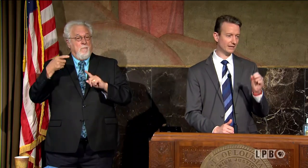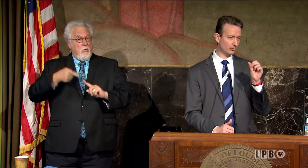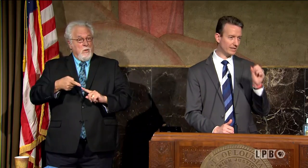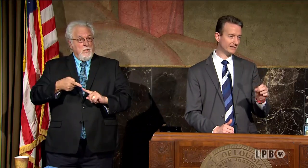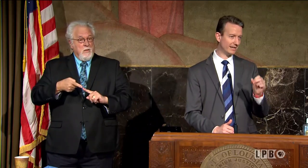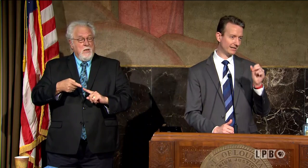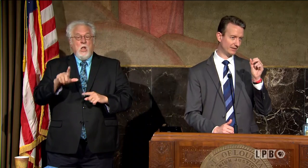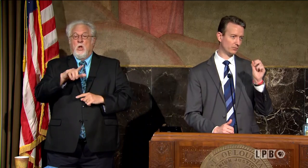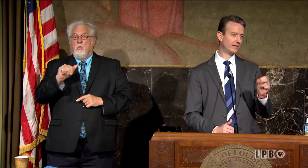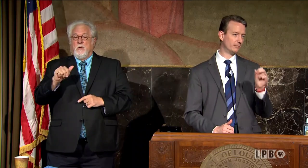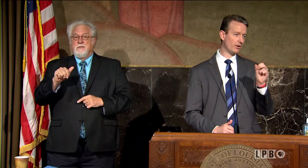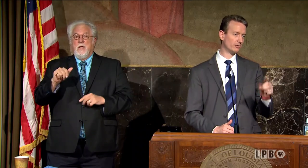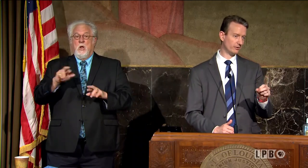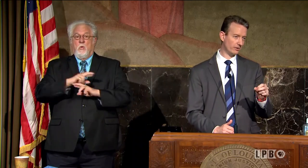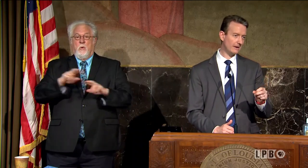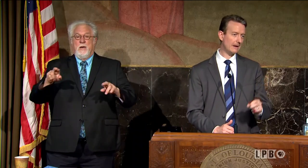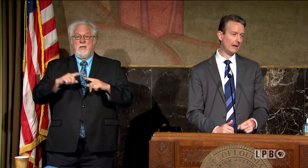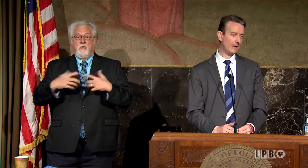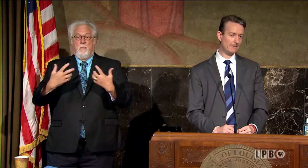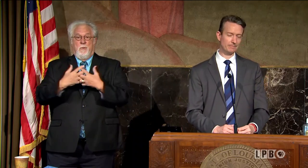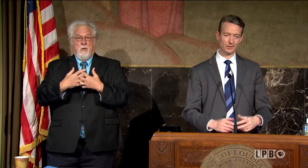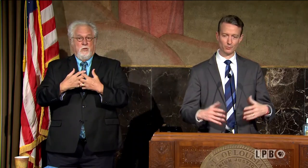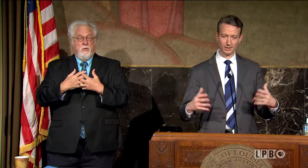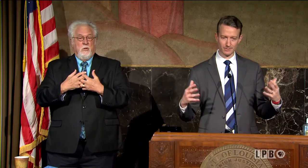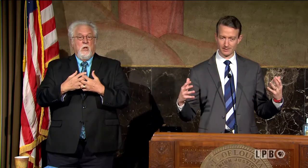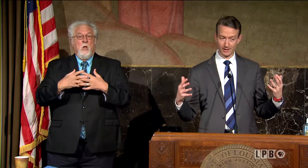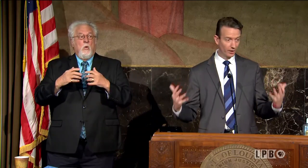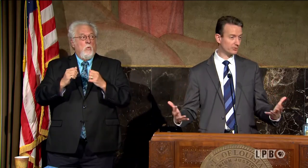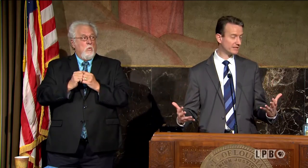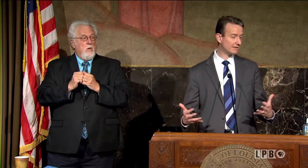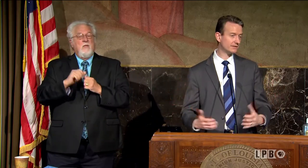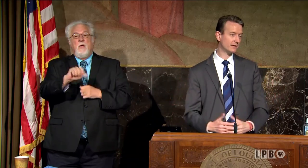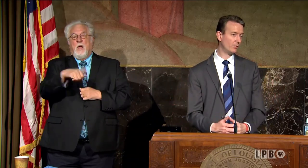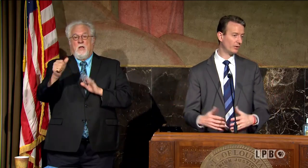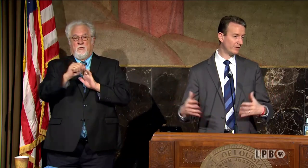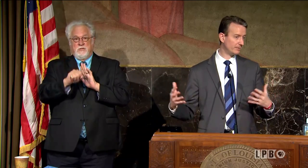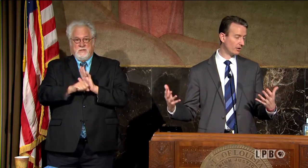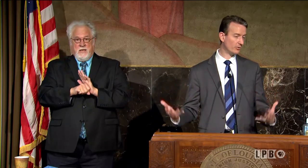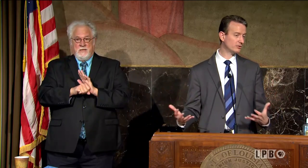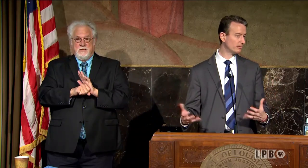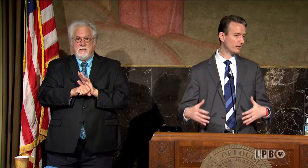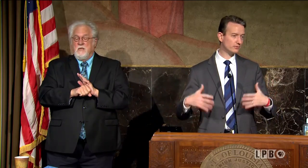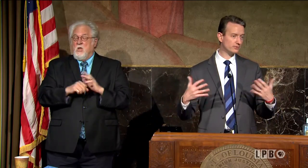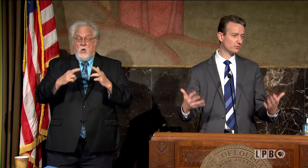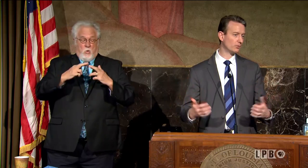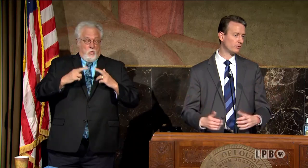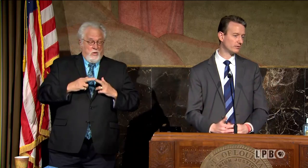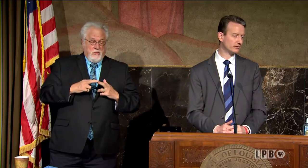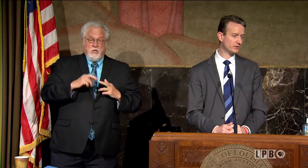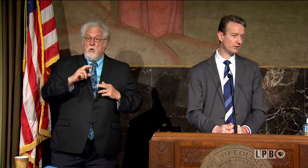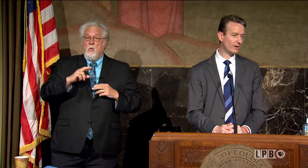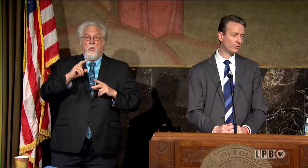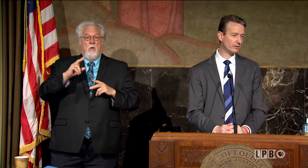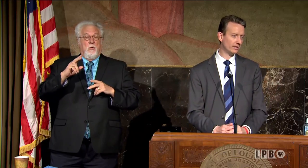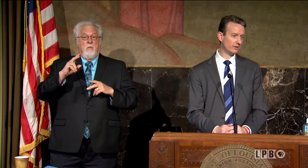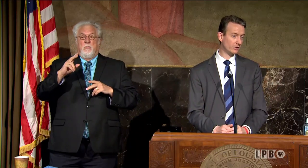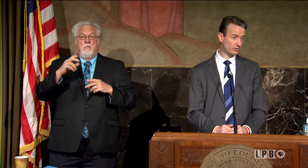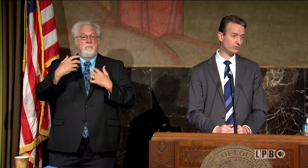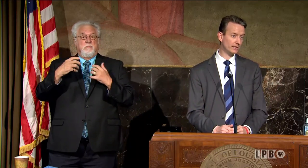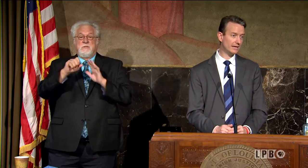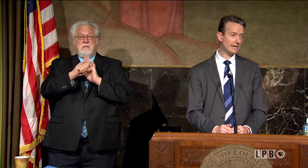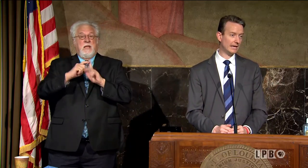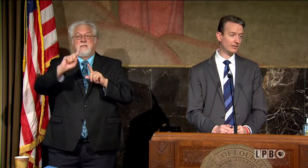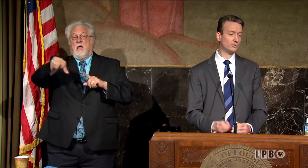was Louisiana is ready to partner with other states, whether they be our regional partners or partners around